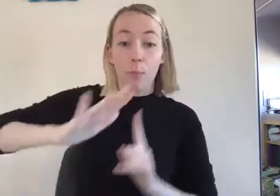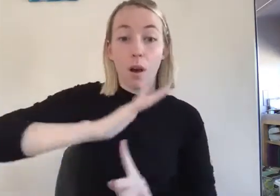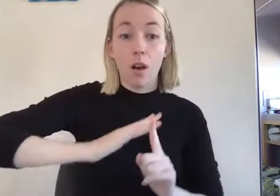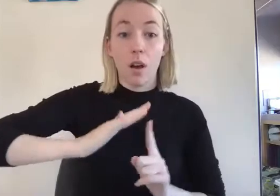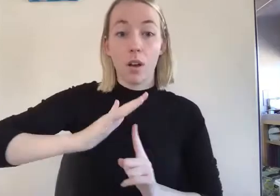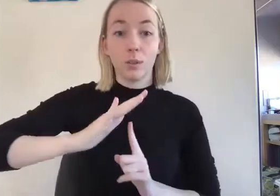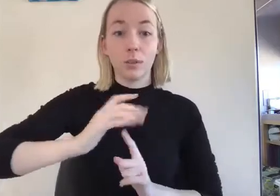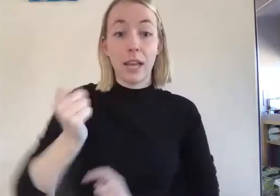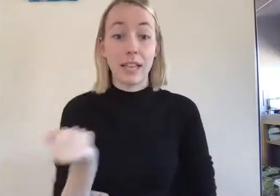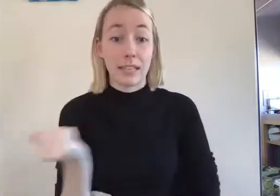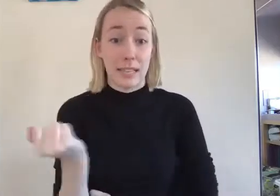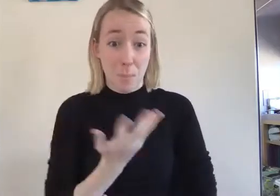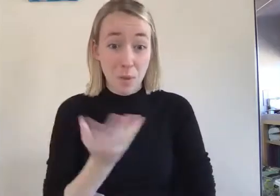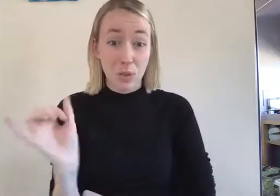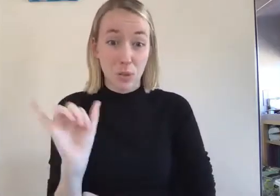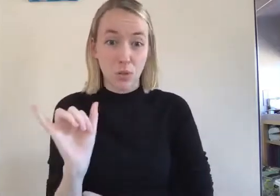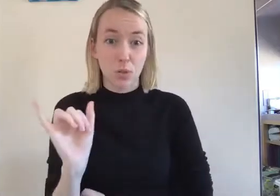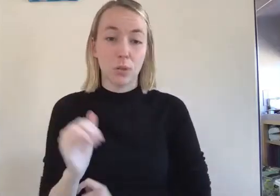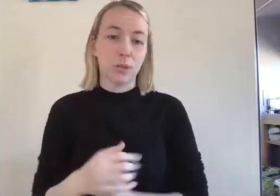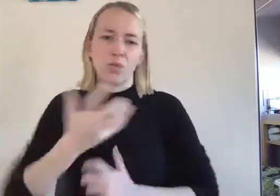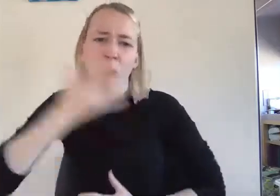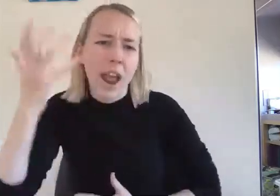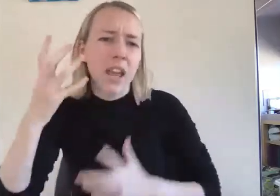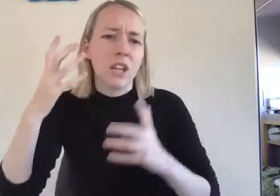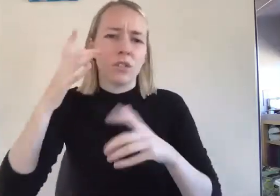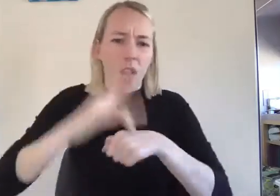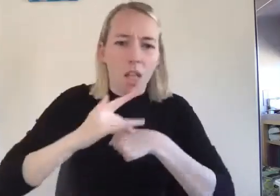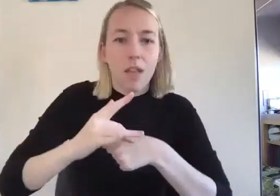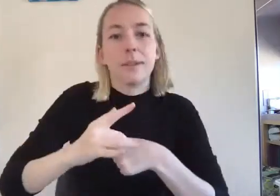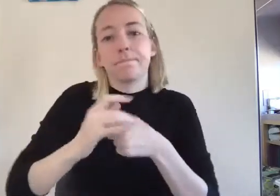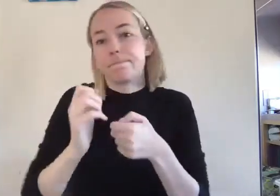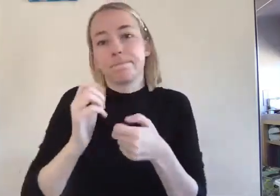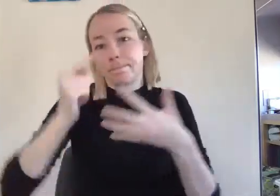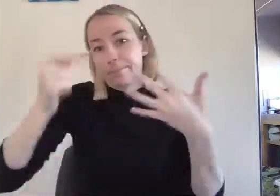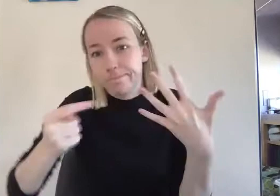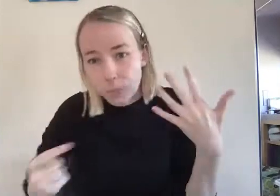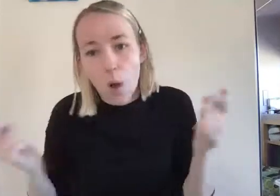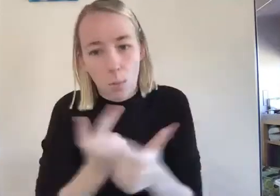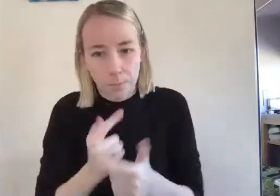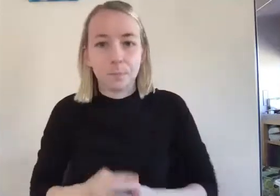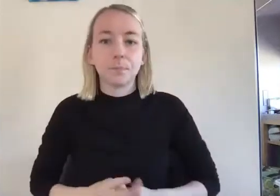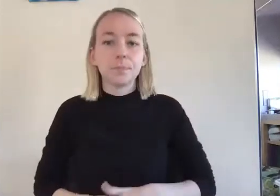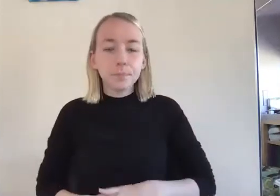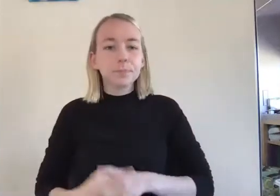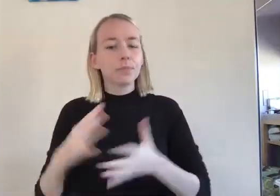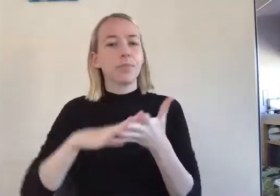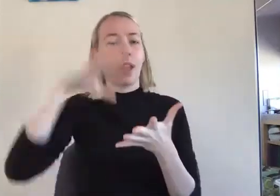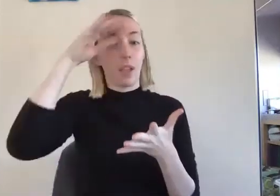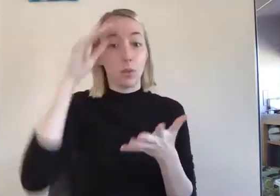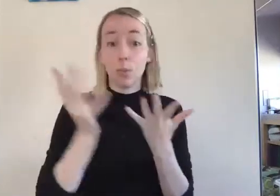around, gamblers, rageaholics, etc. And I think what I learned was